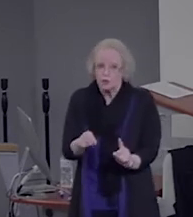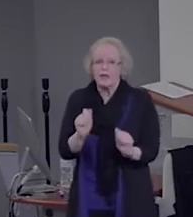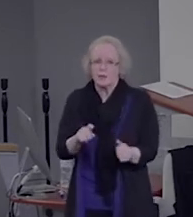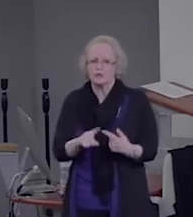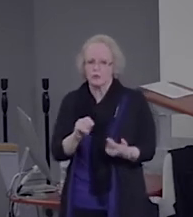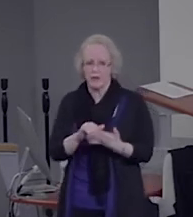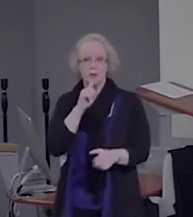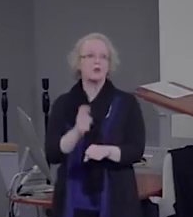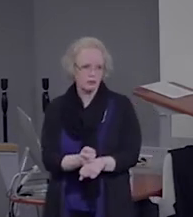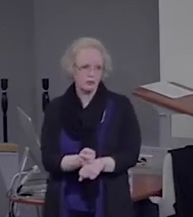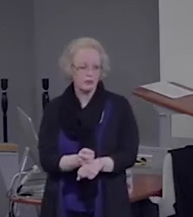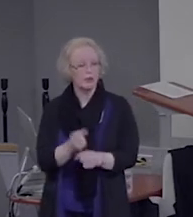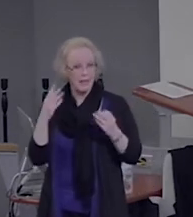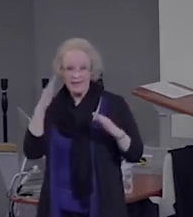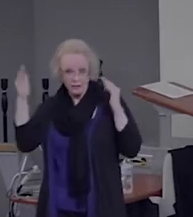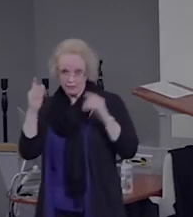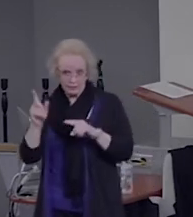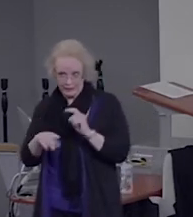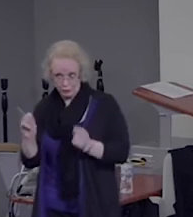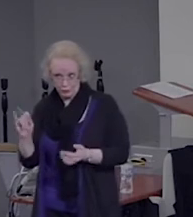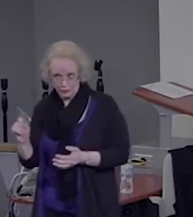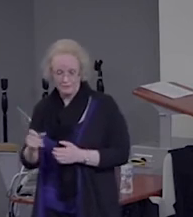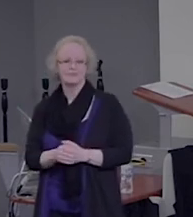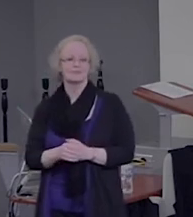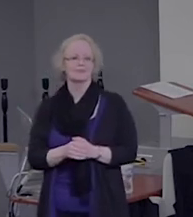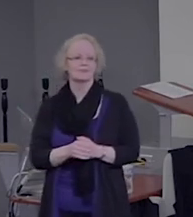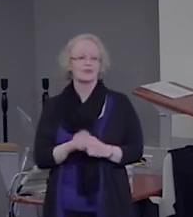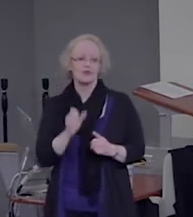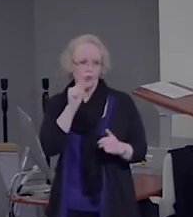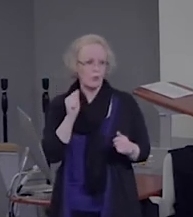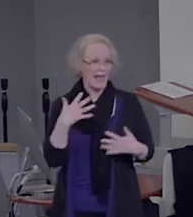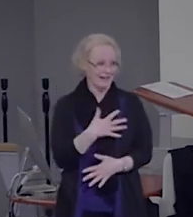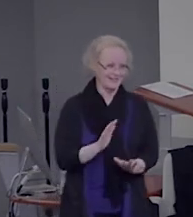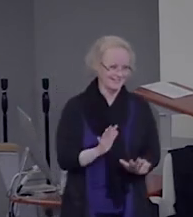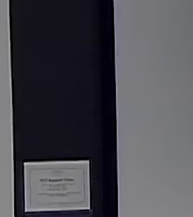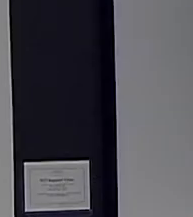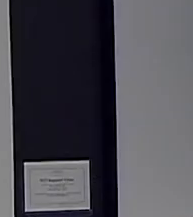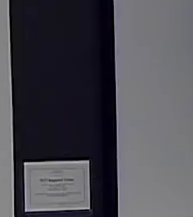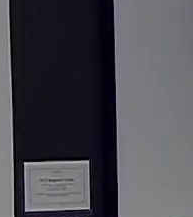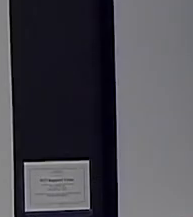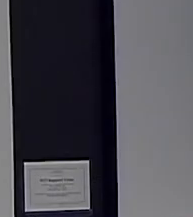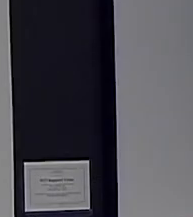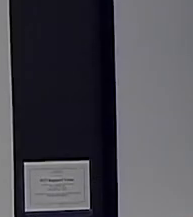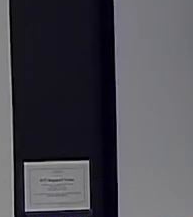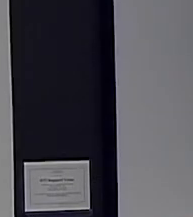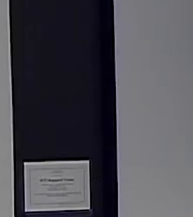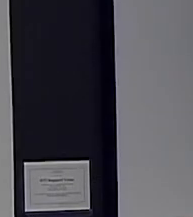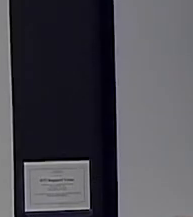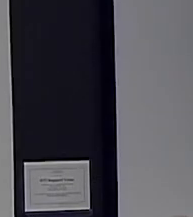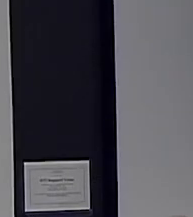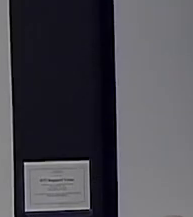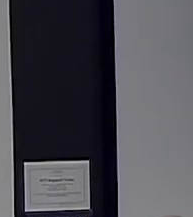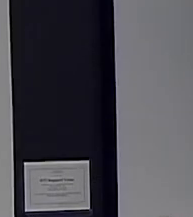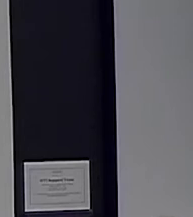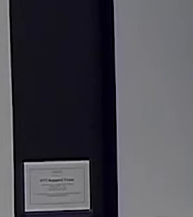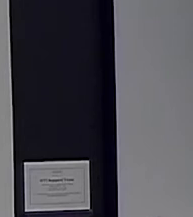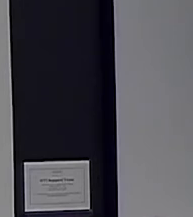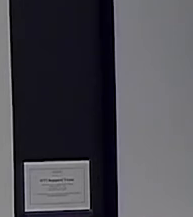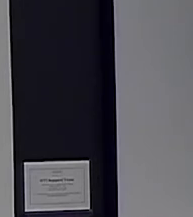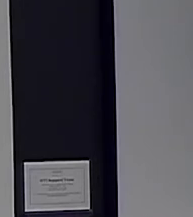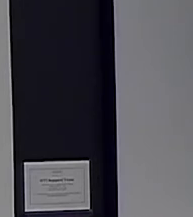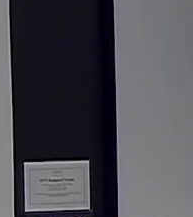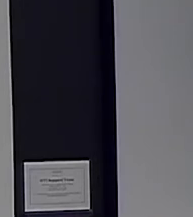hard task and a lot of adults can't do it so don't panic I'm going to walk you through this and I'm going